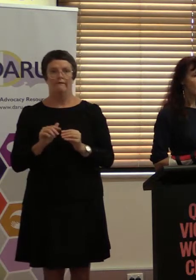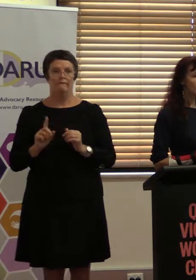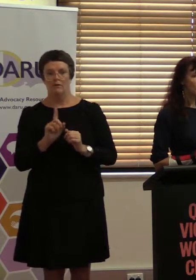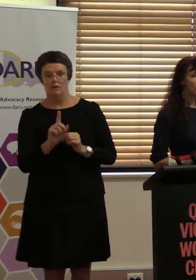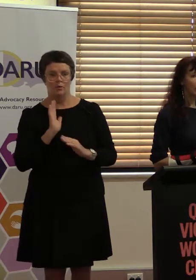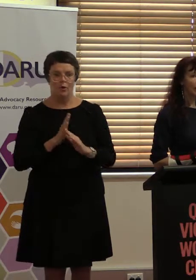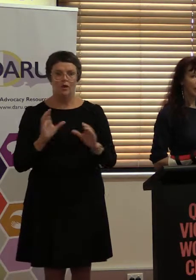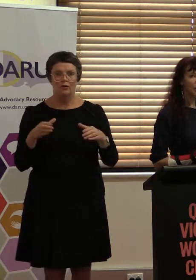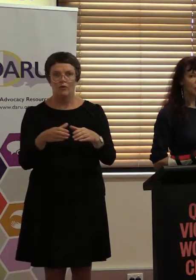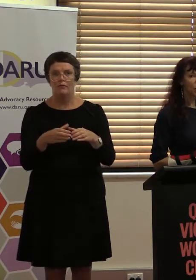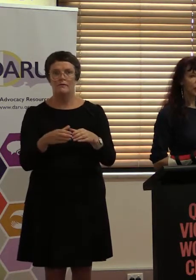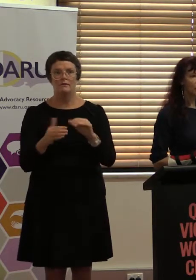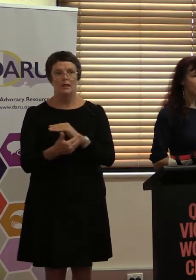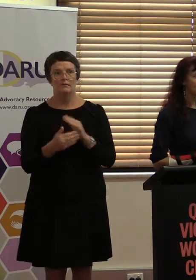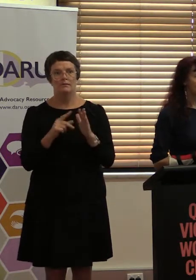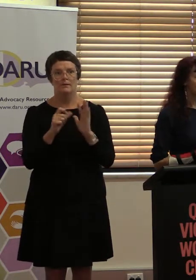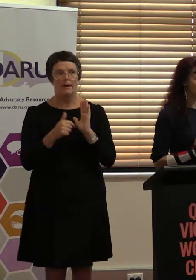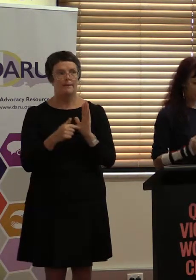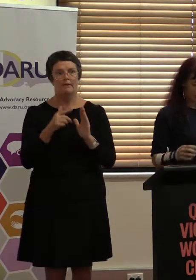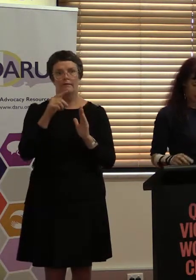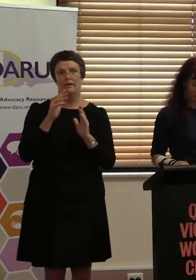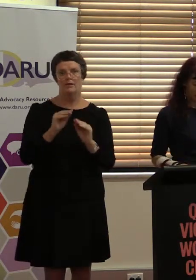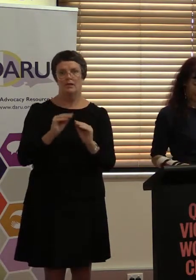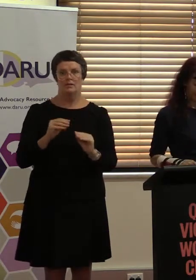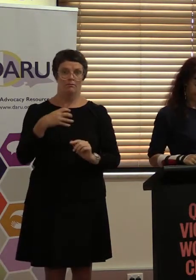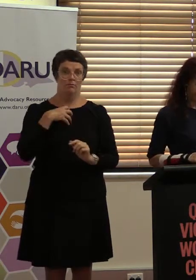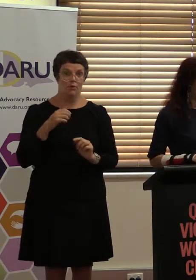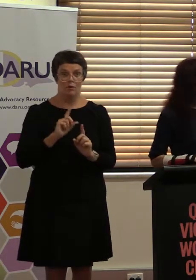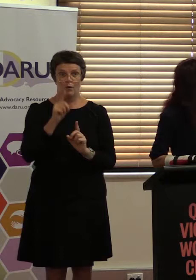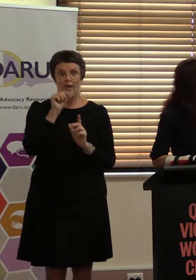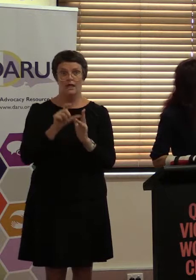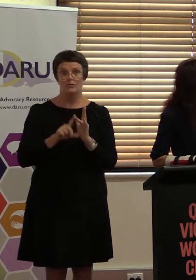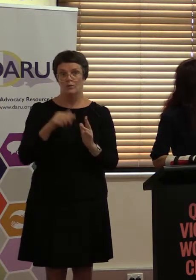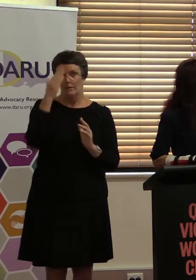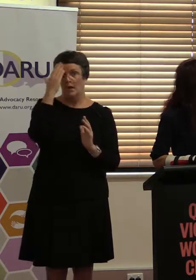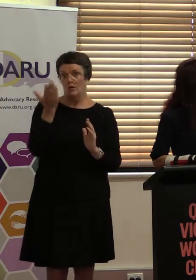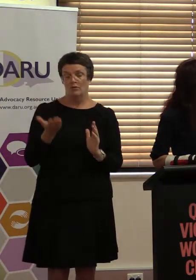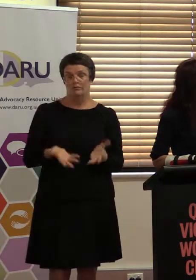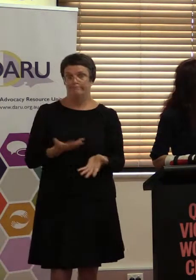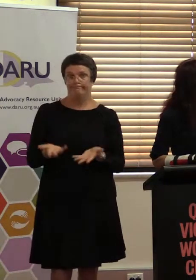not quite sure how much more we can do in the traditional sense.